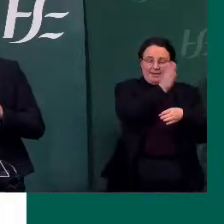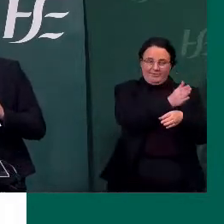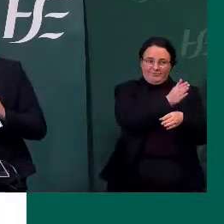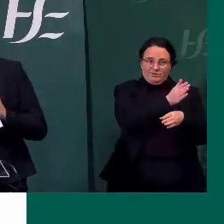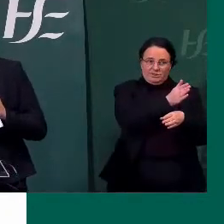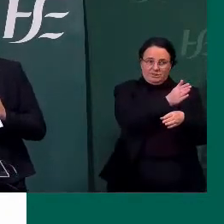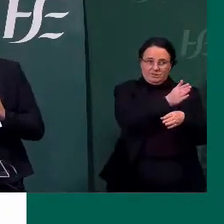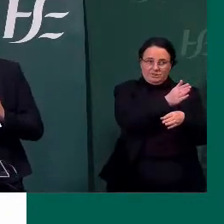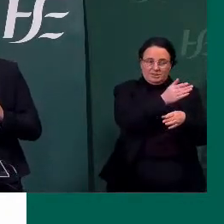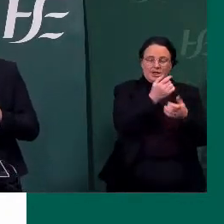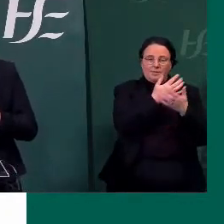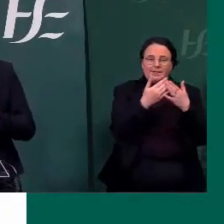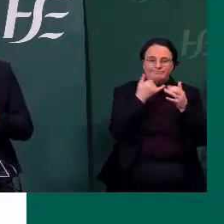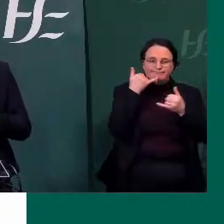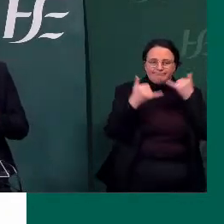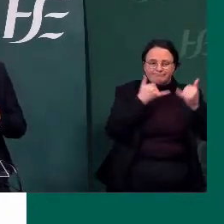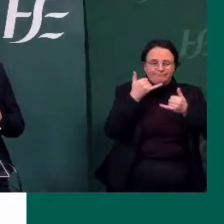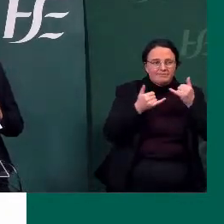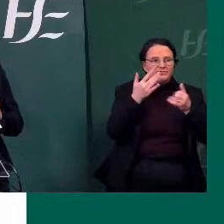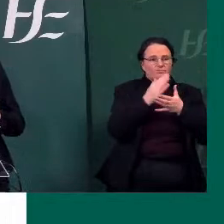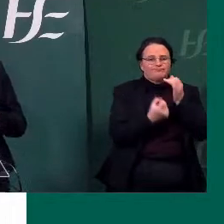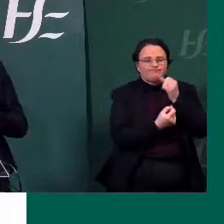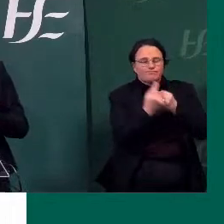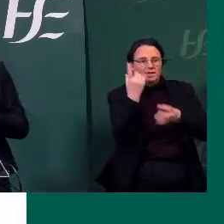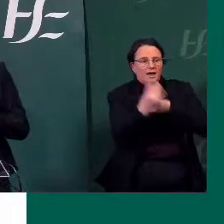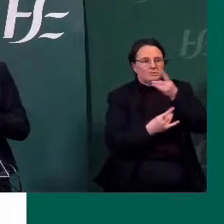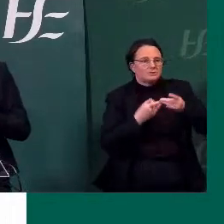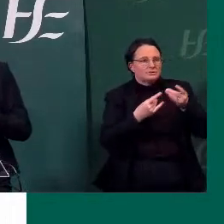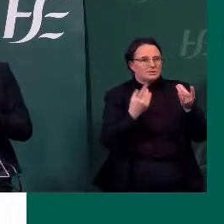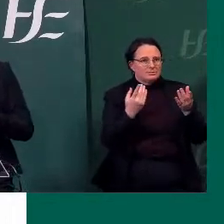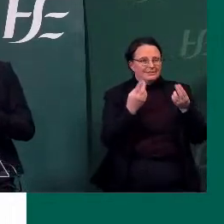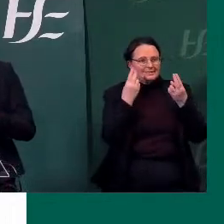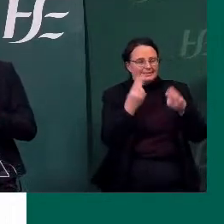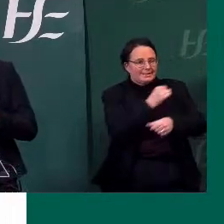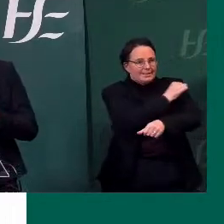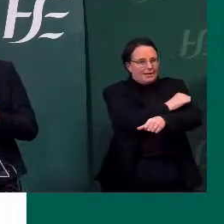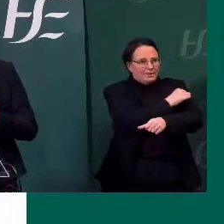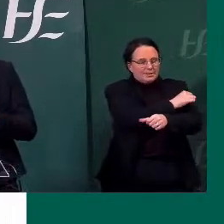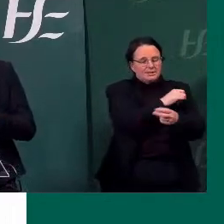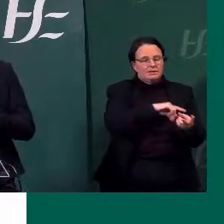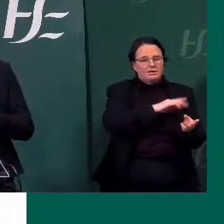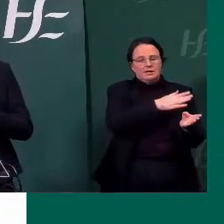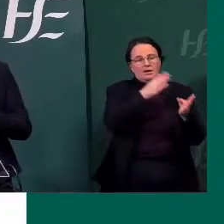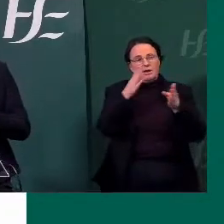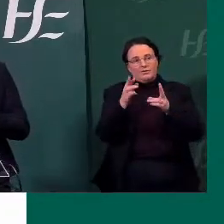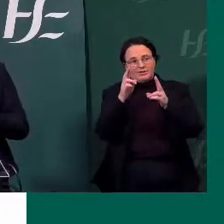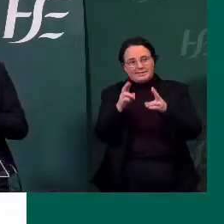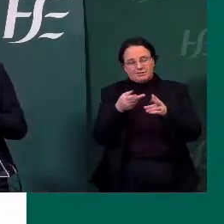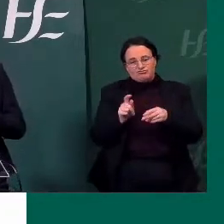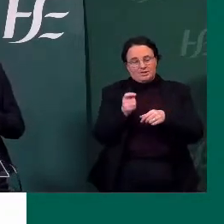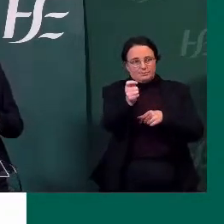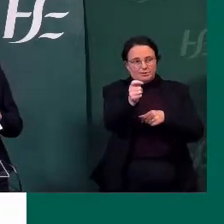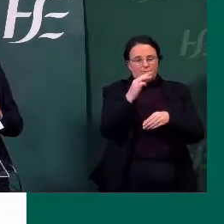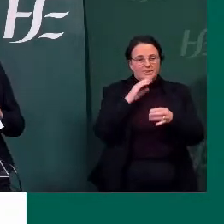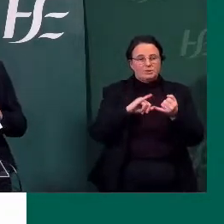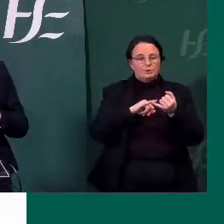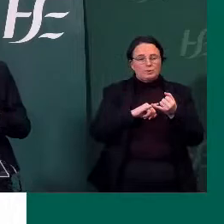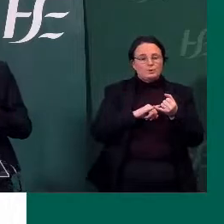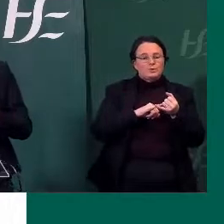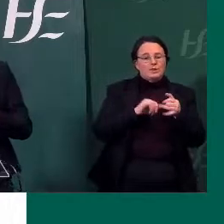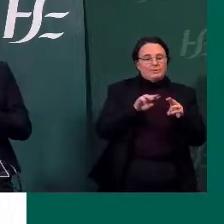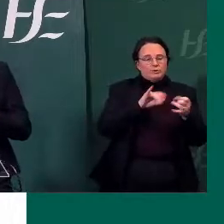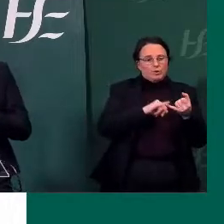our calls in terms of the actual instance activated. And the one on the right is our transport. So these are the people who are brought